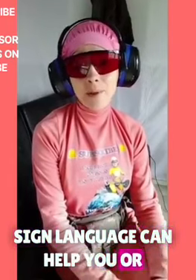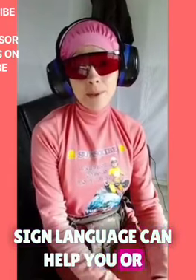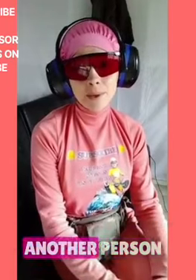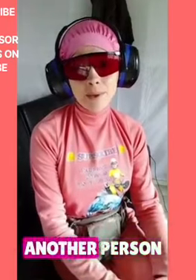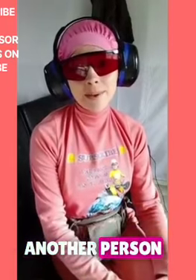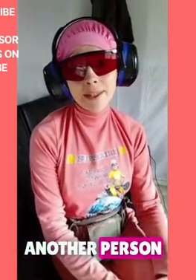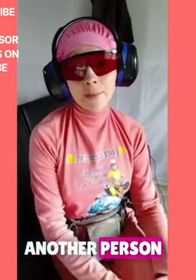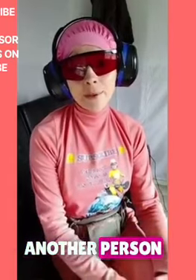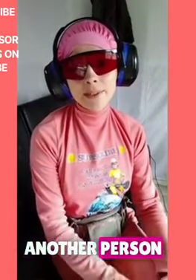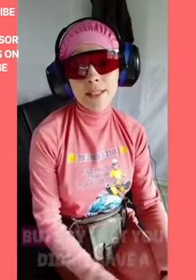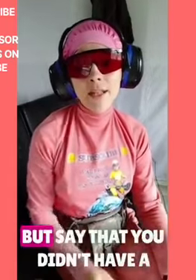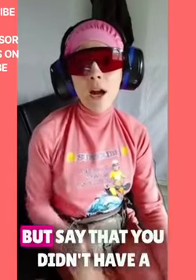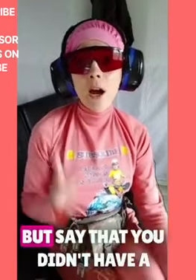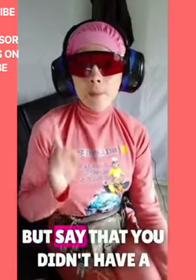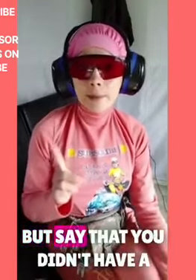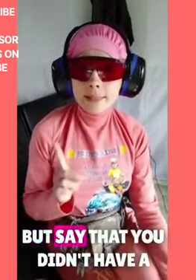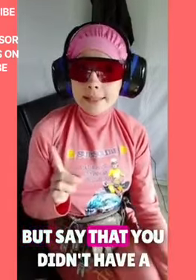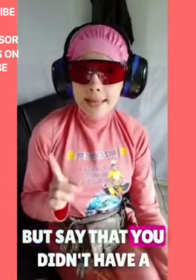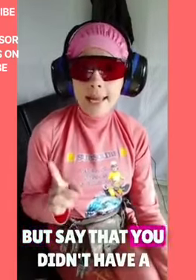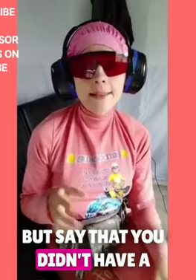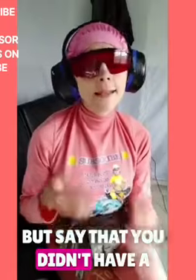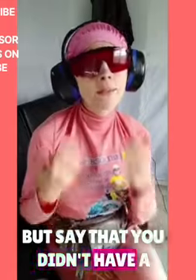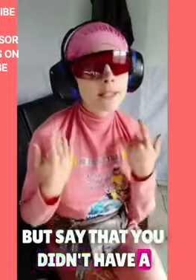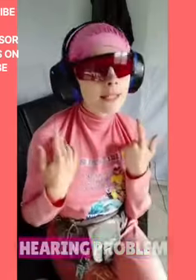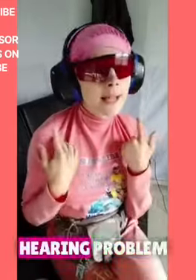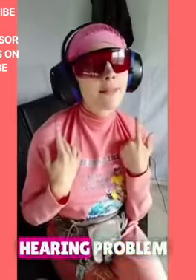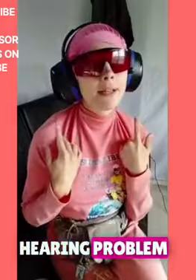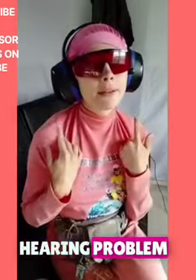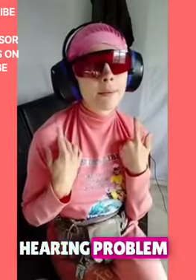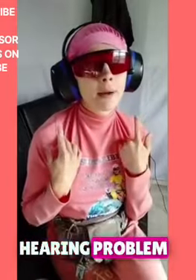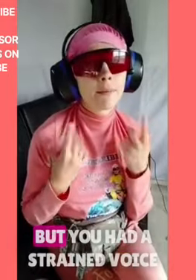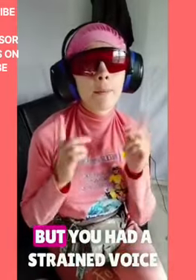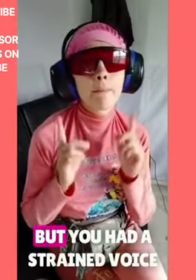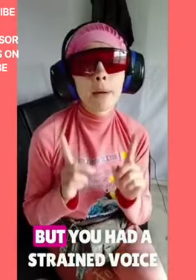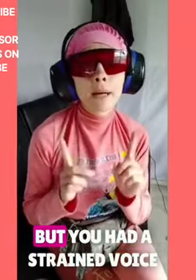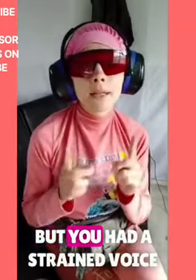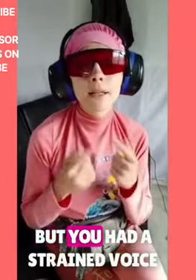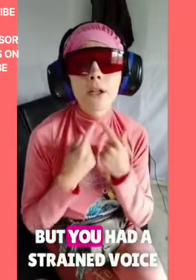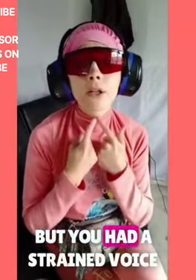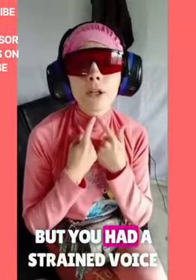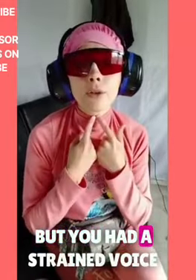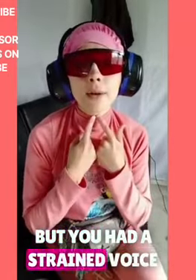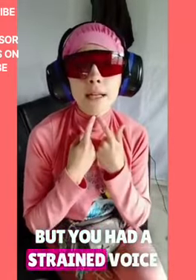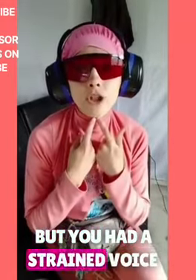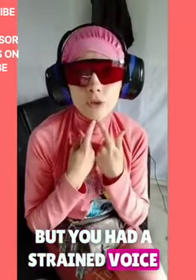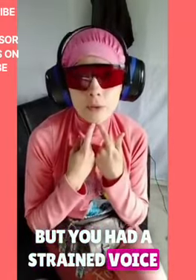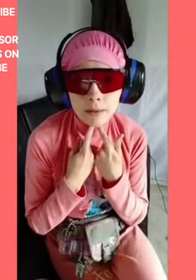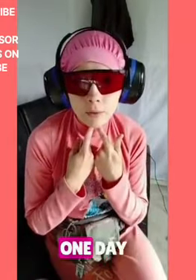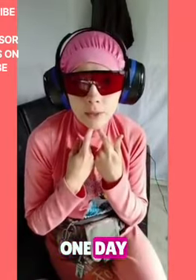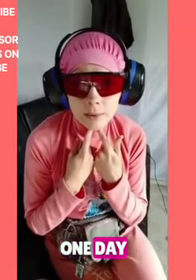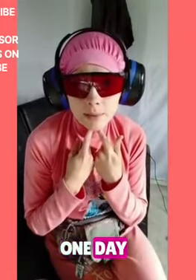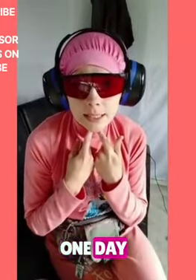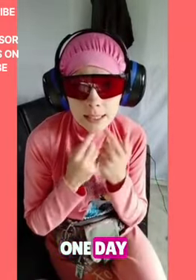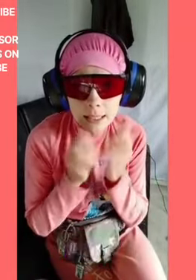another person. But say that you didn't have a hearing problem, but you had a strained voice one day.